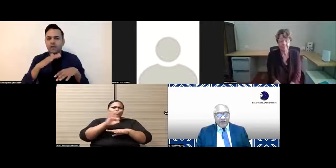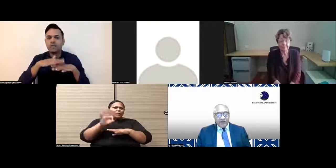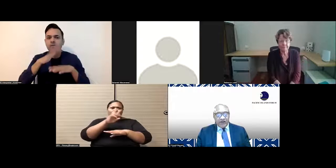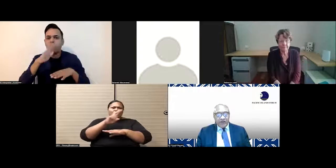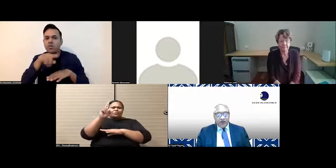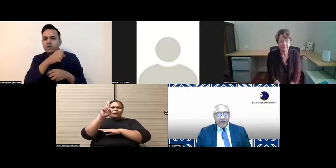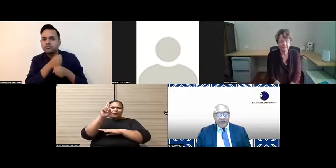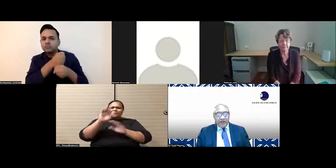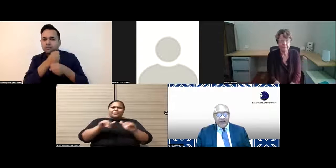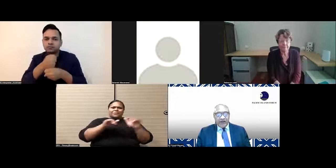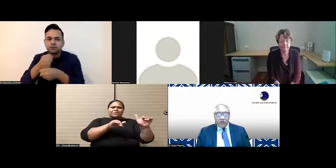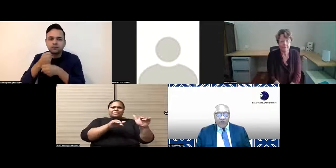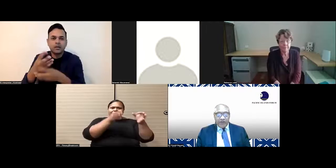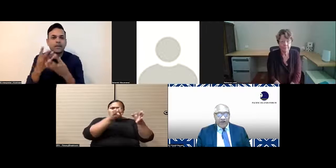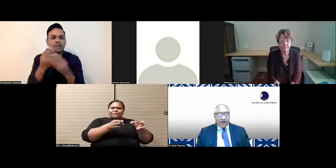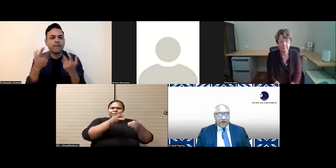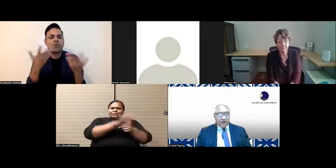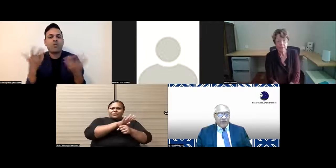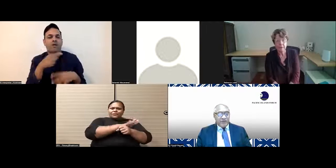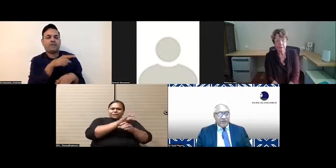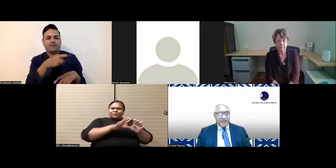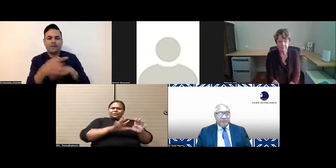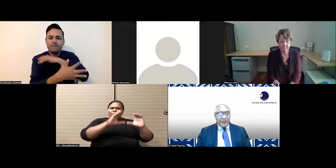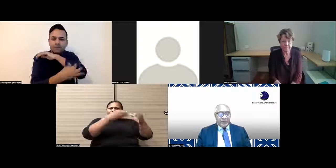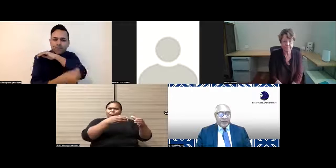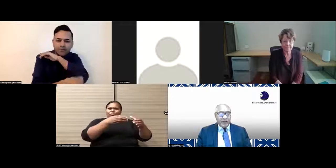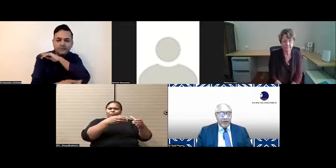regional, social, economic, and health well-being of our people.